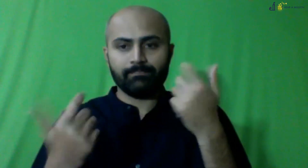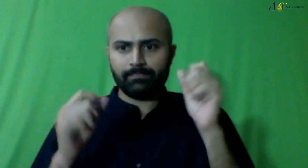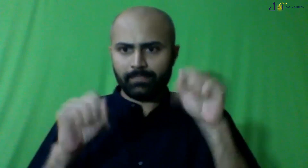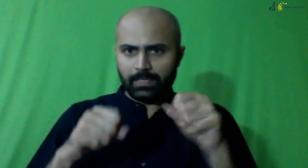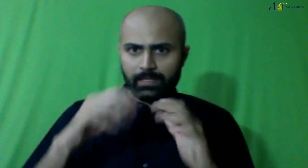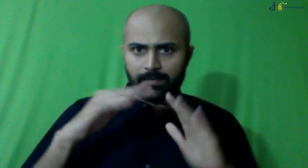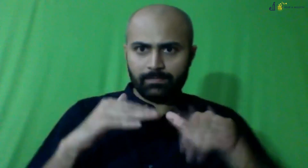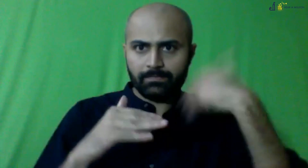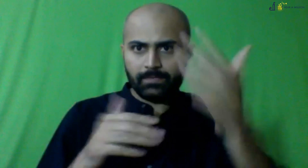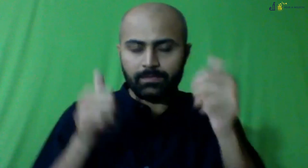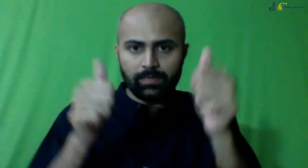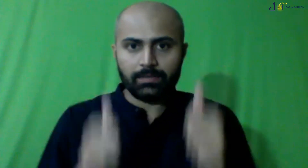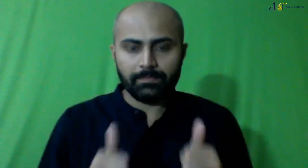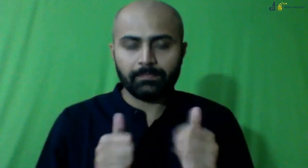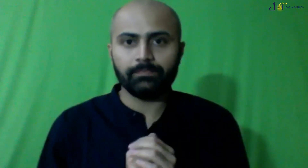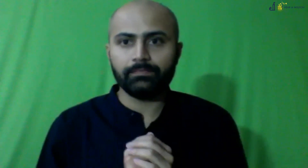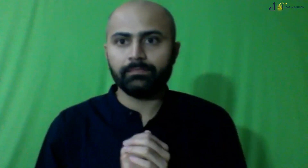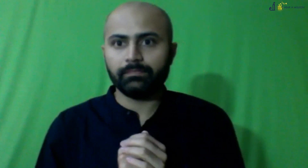Some people has voted.